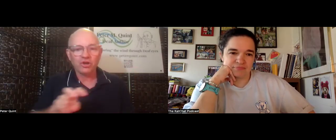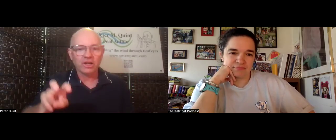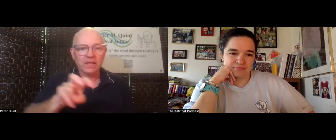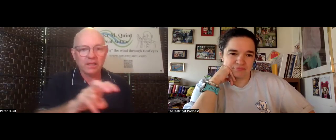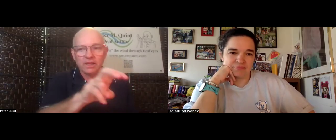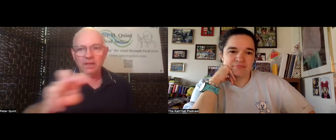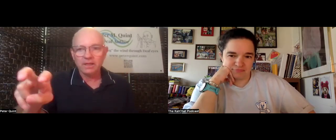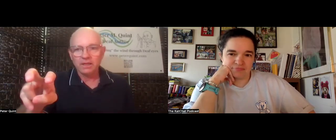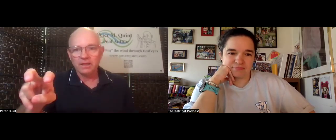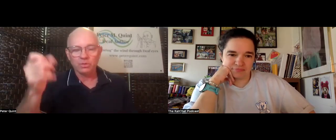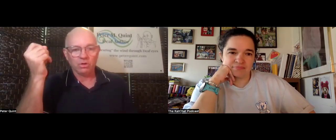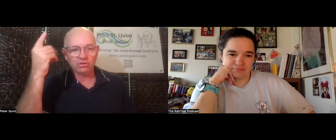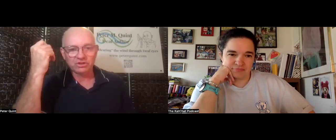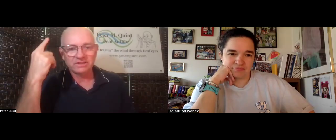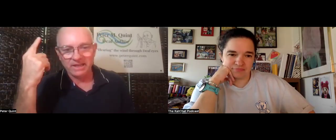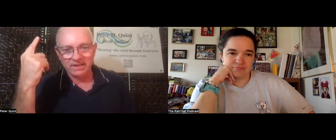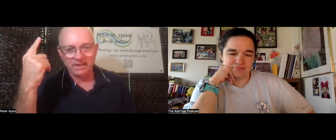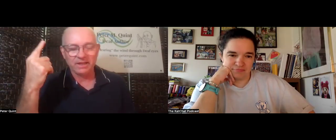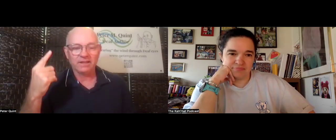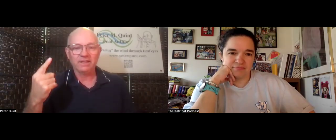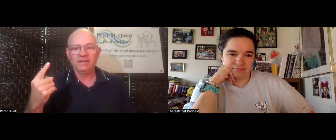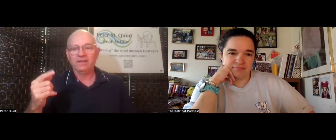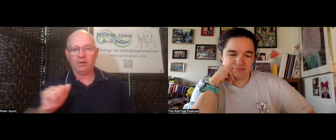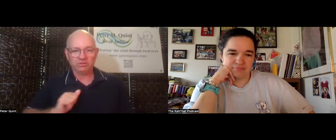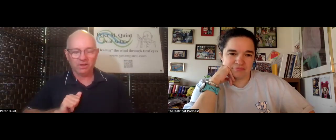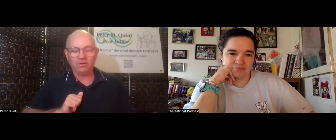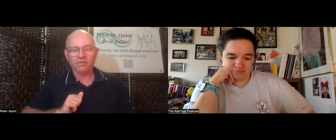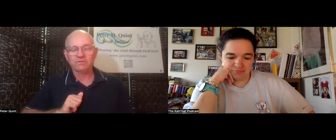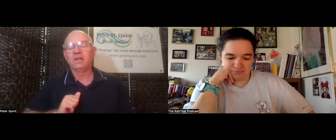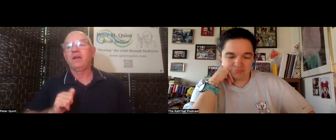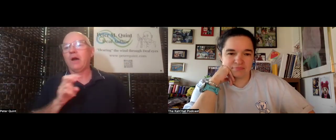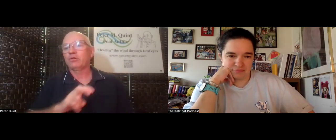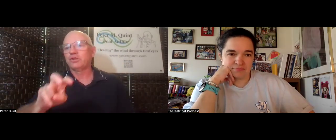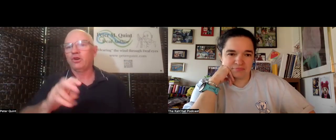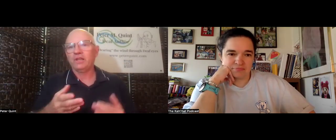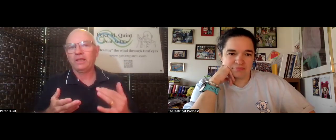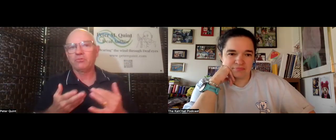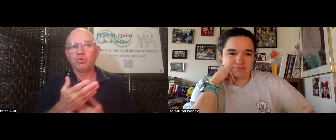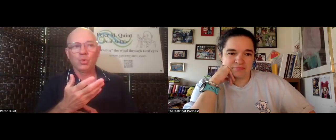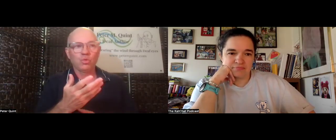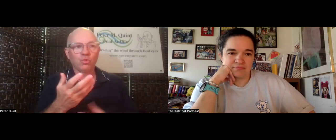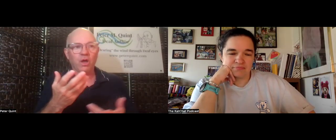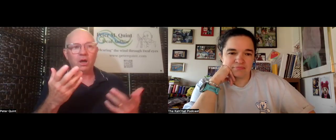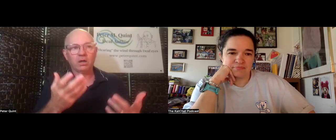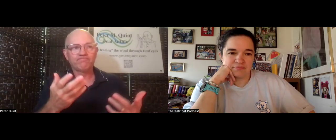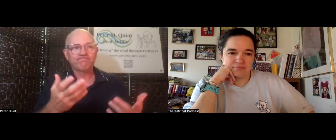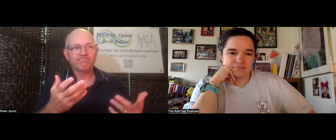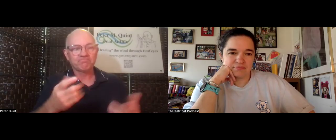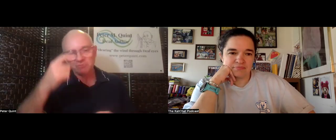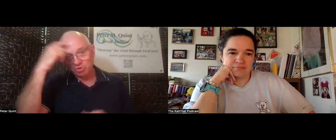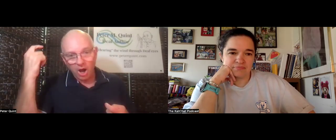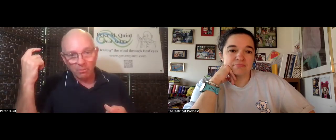our journey to understanding ourselves, our journey through